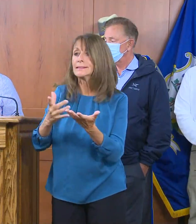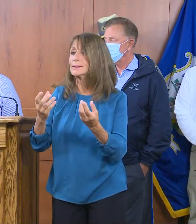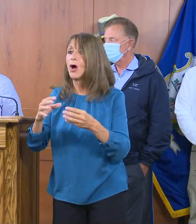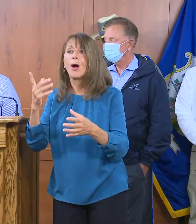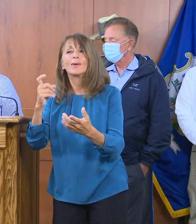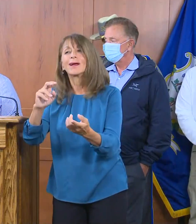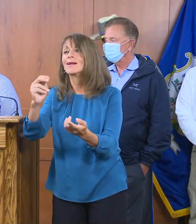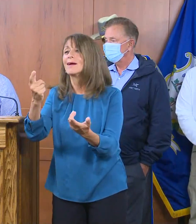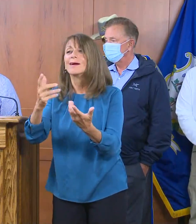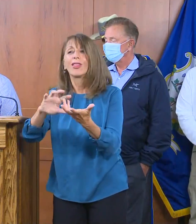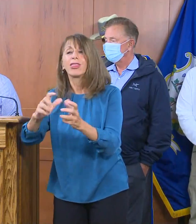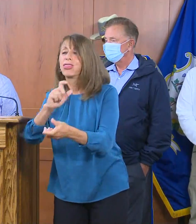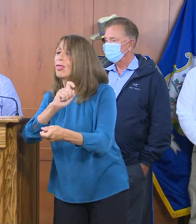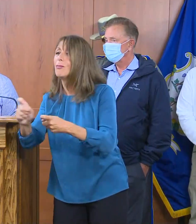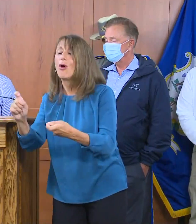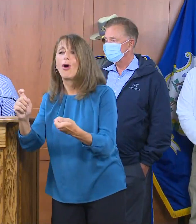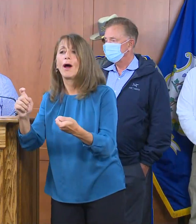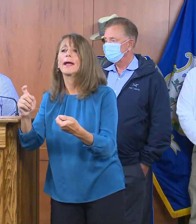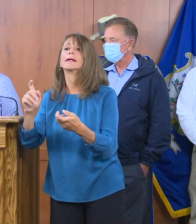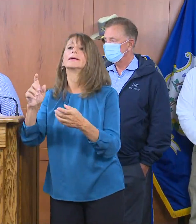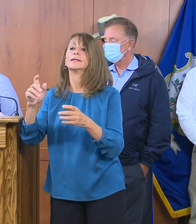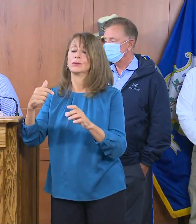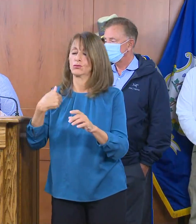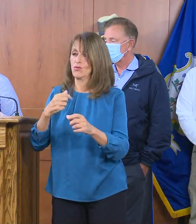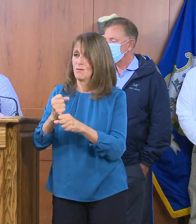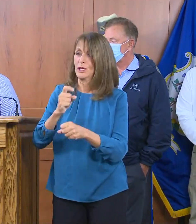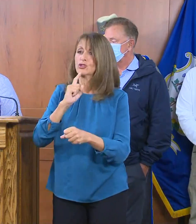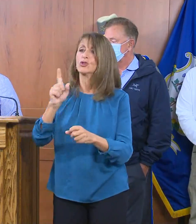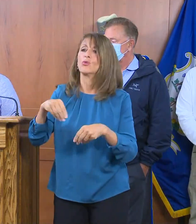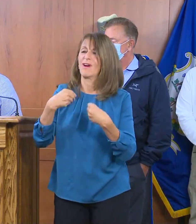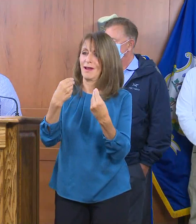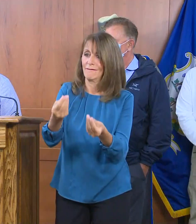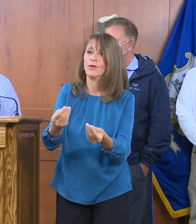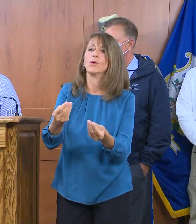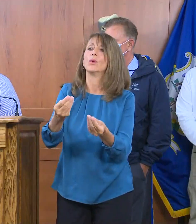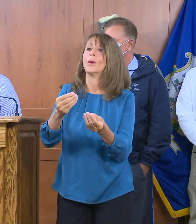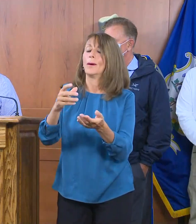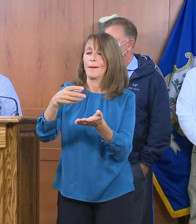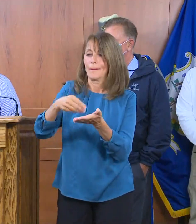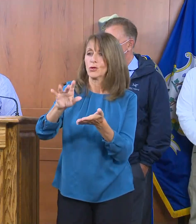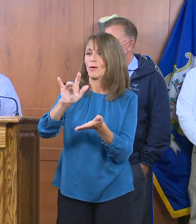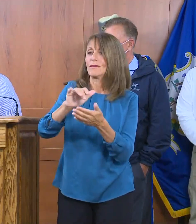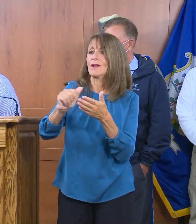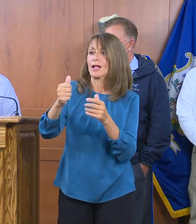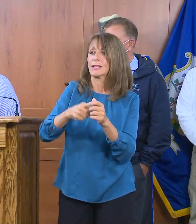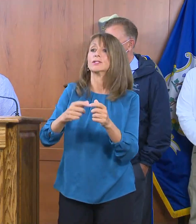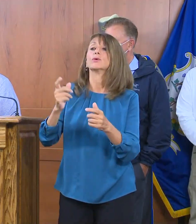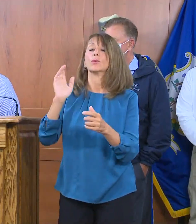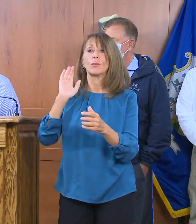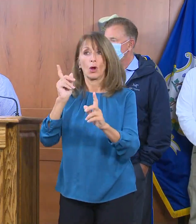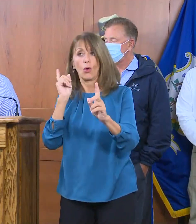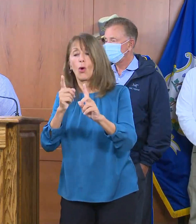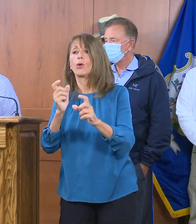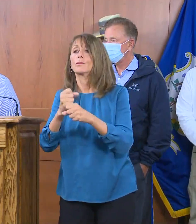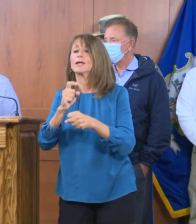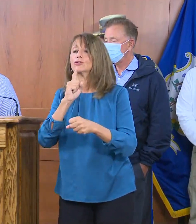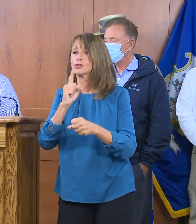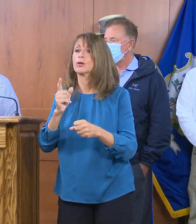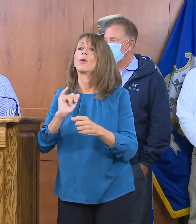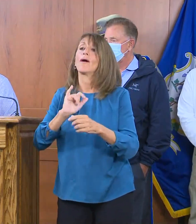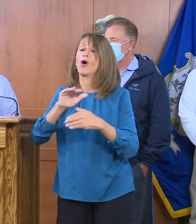area. So basically, once this storm has left the area and damage assessors can get out there safely, that's when the clock starts